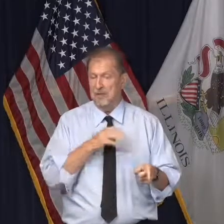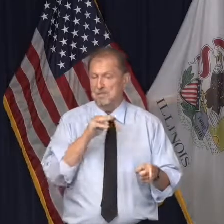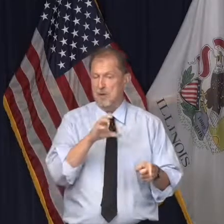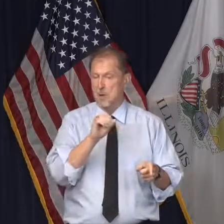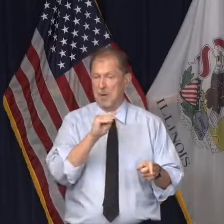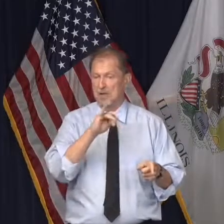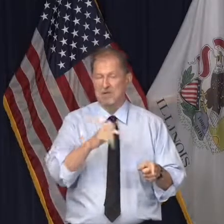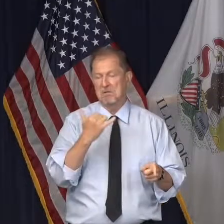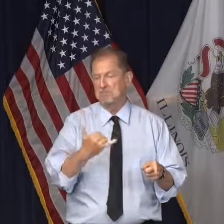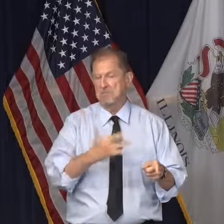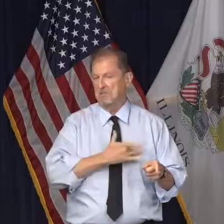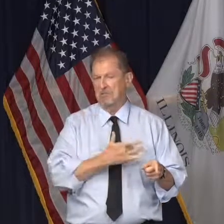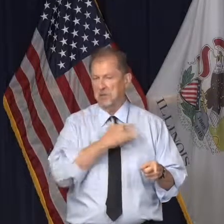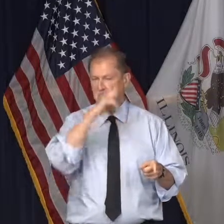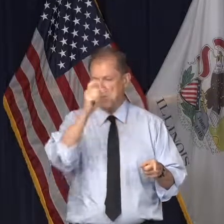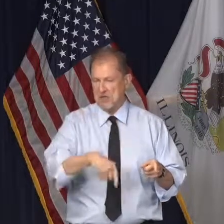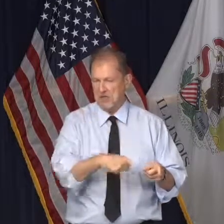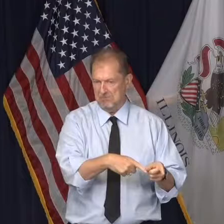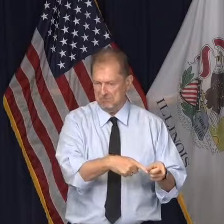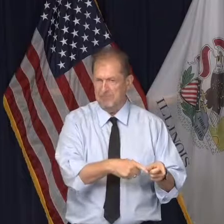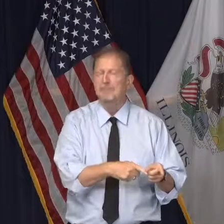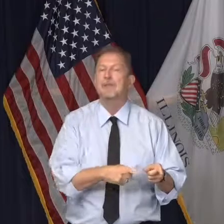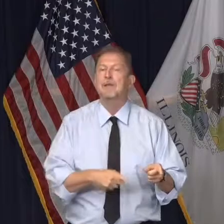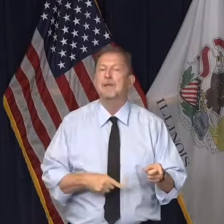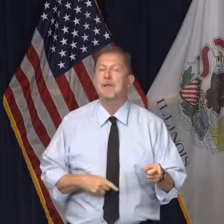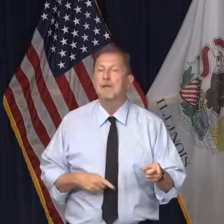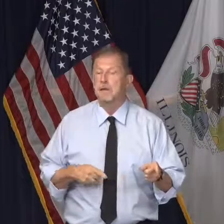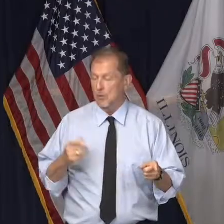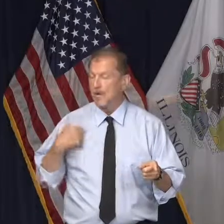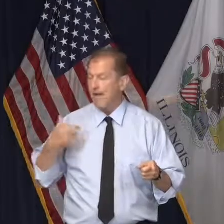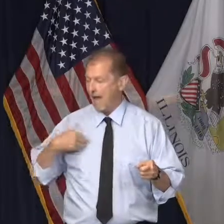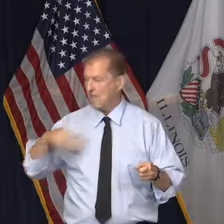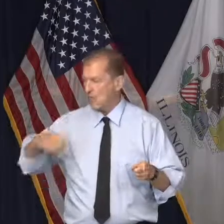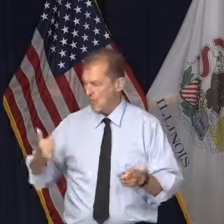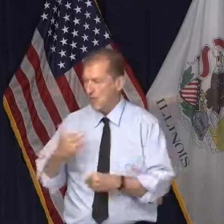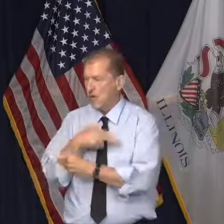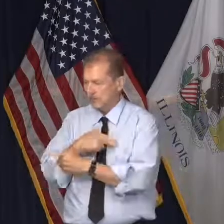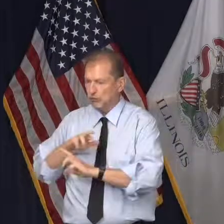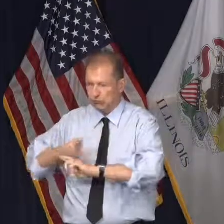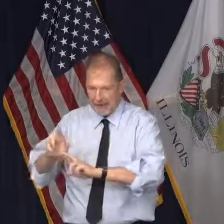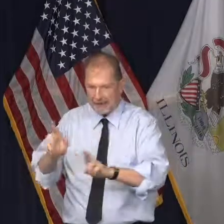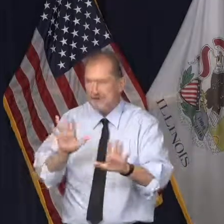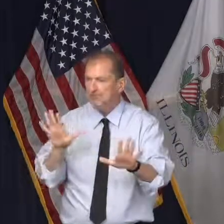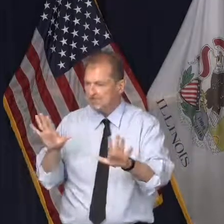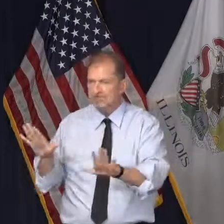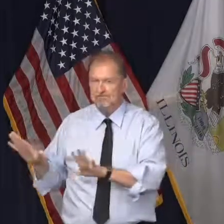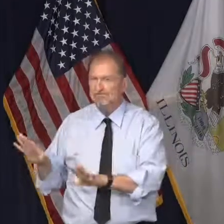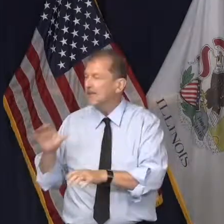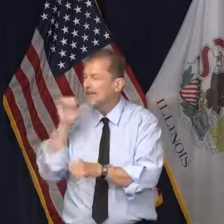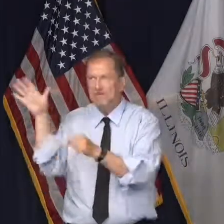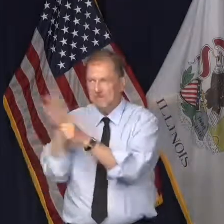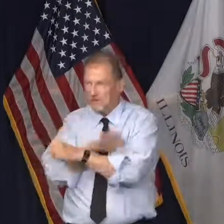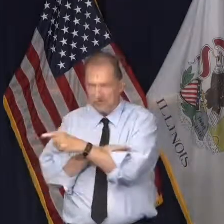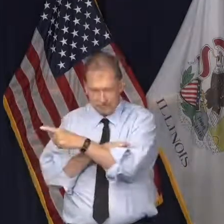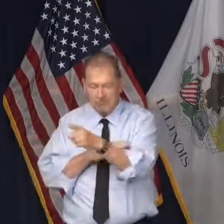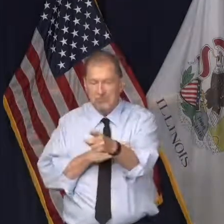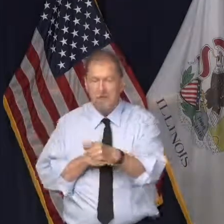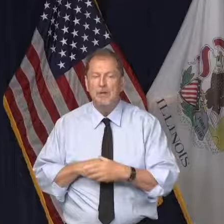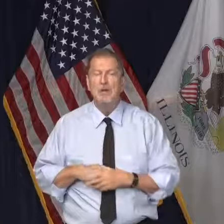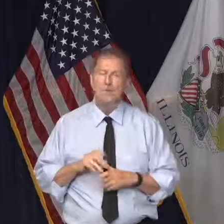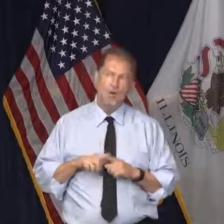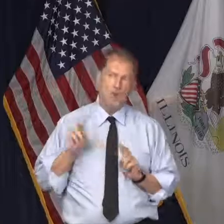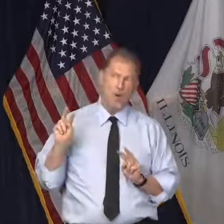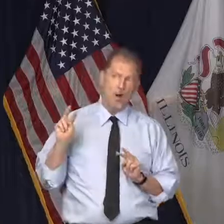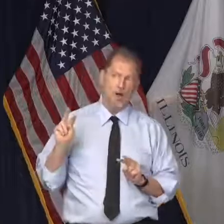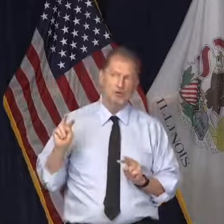isn't currently a location that we would send people to if we got to some situation where the hospitals are full. We're monitoring that, as you know,